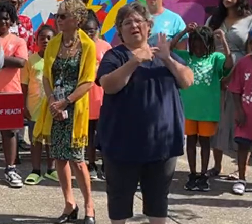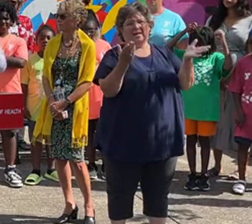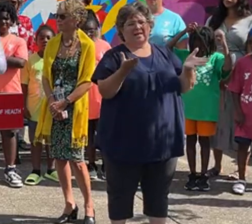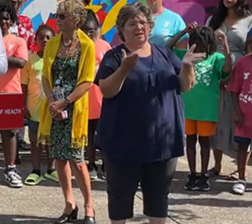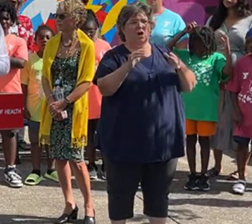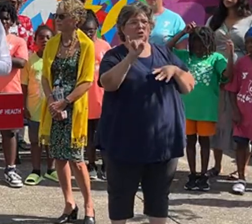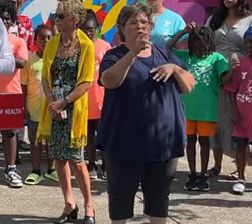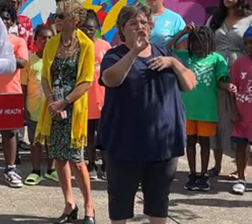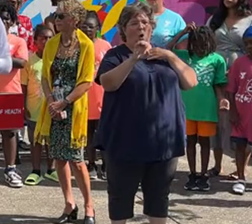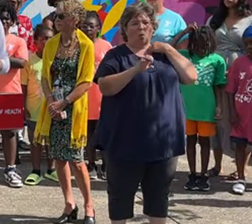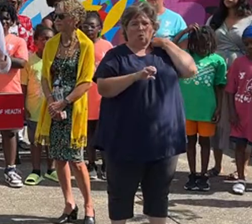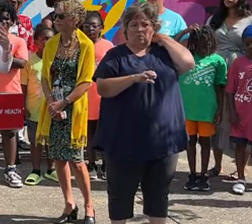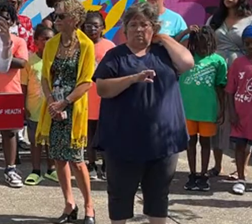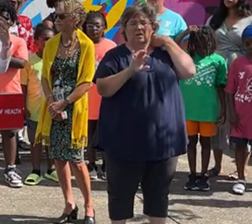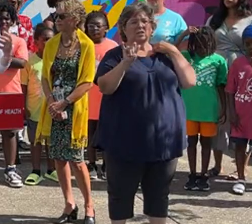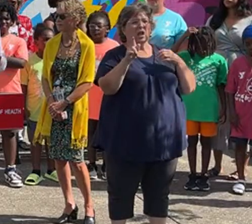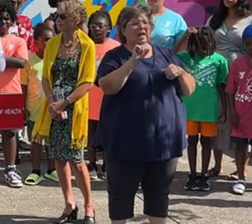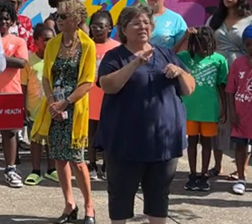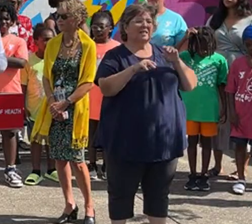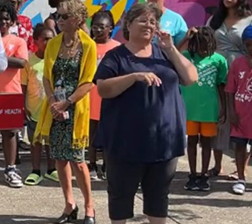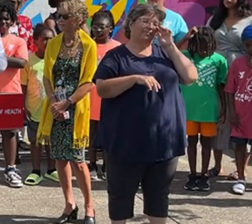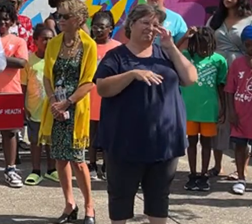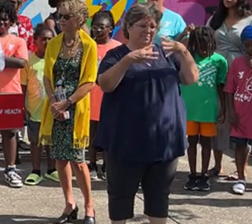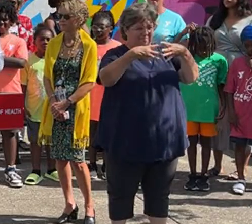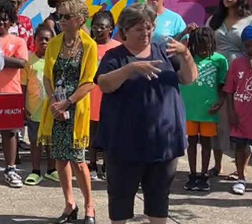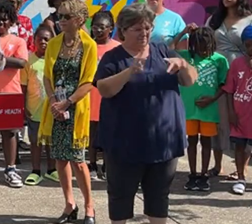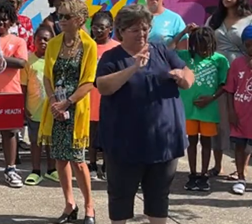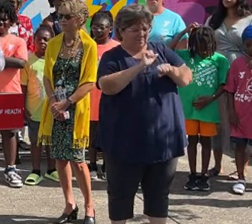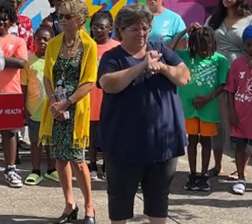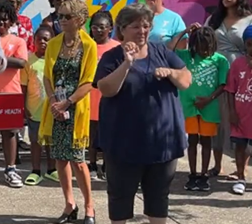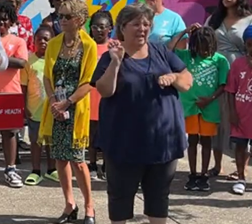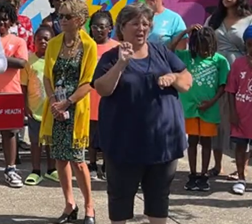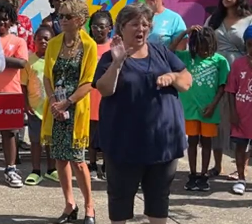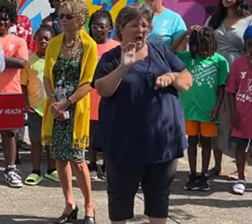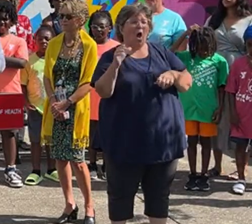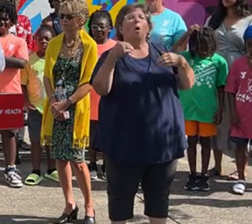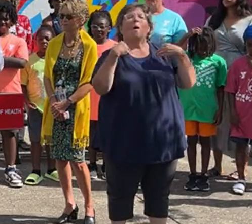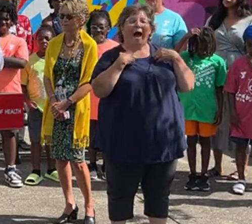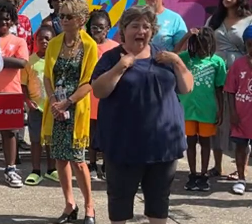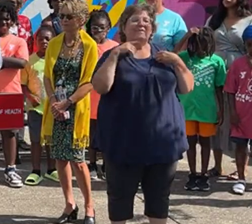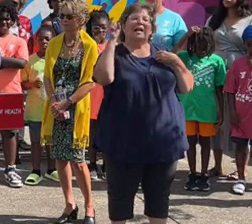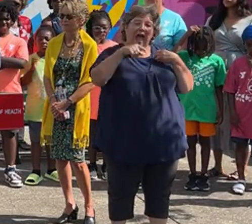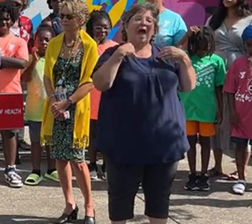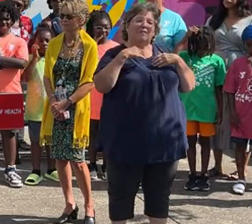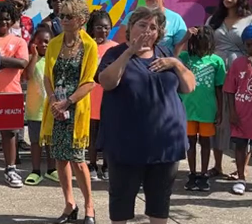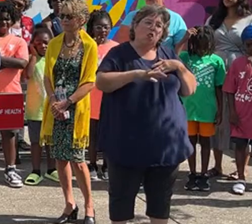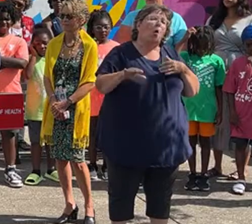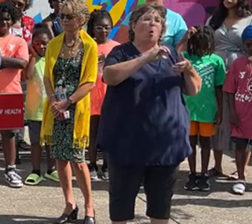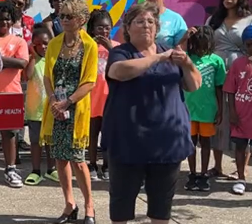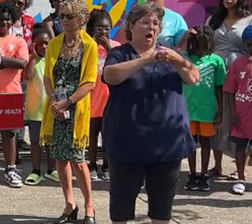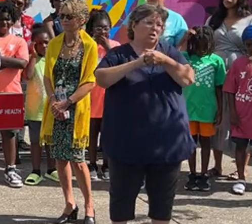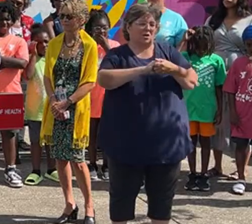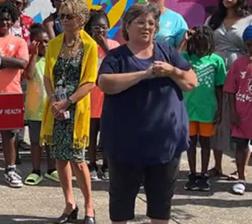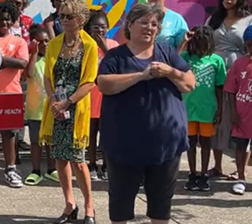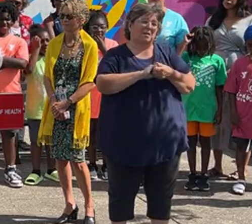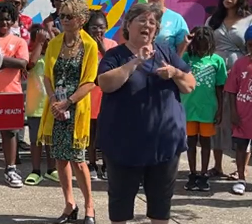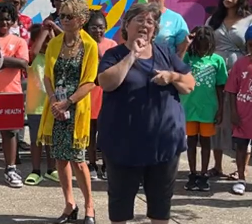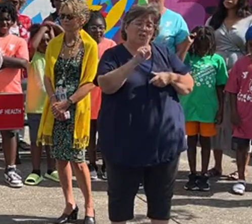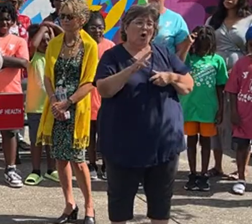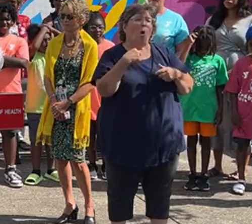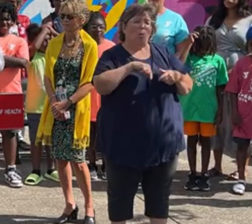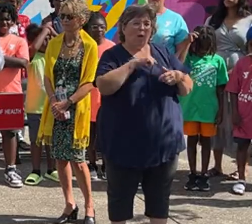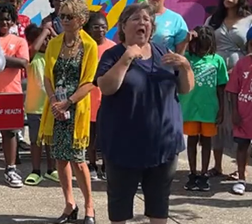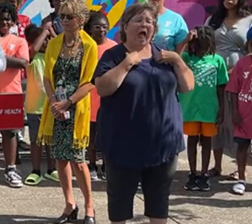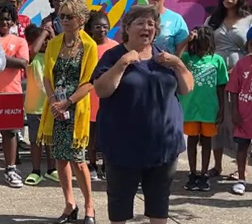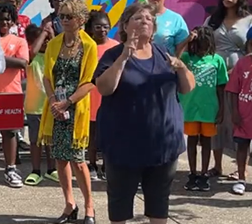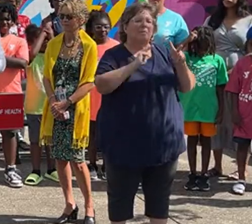here, Joe and Jason and everybody that worked with us at the county, insisted that we have local partners to make sure that we